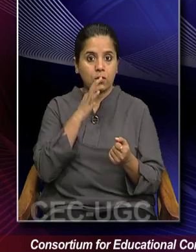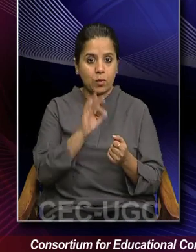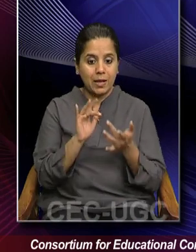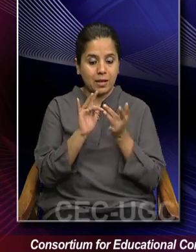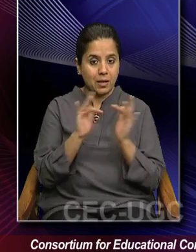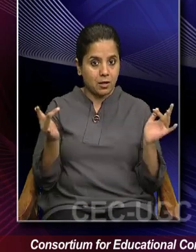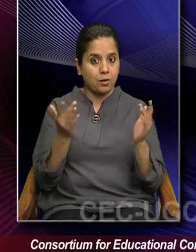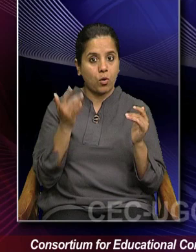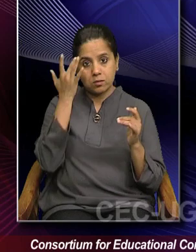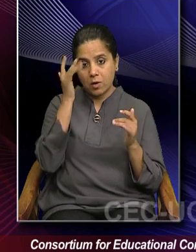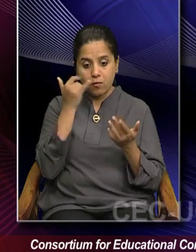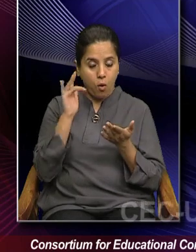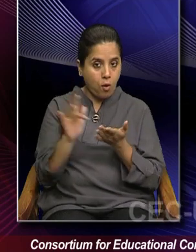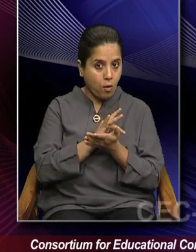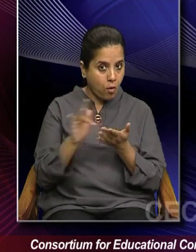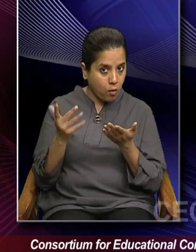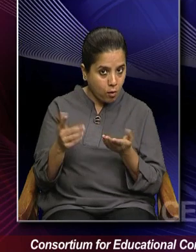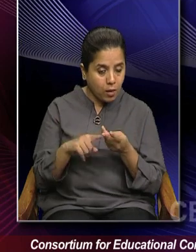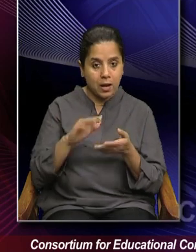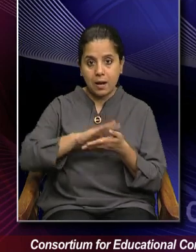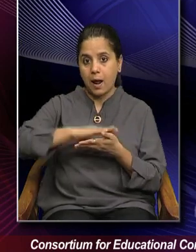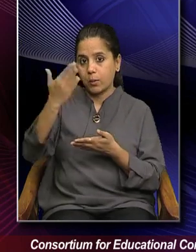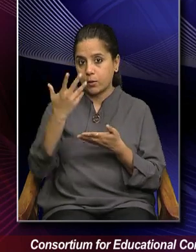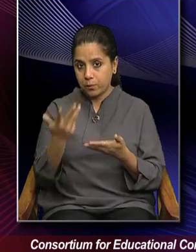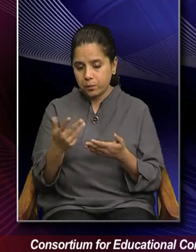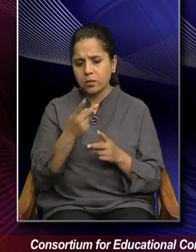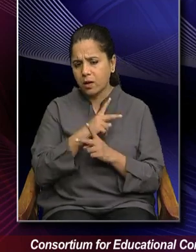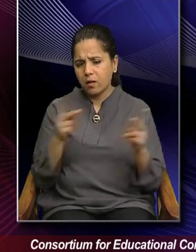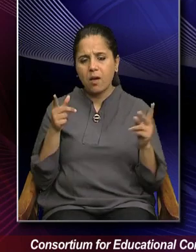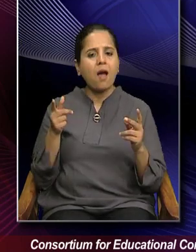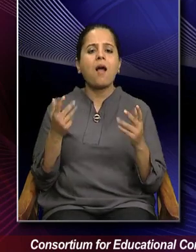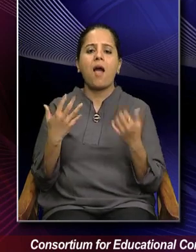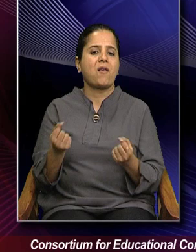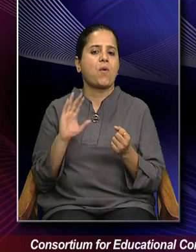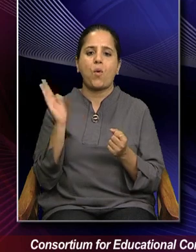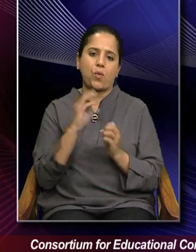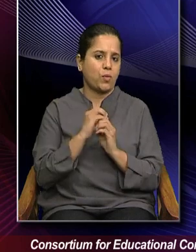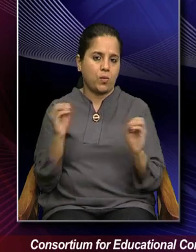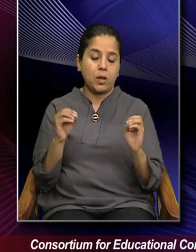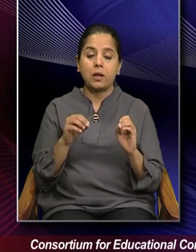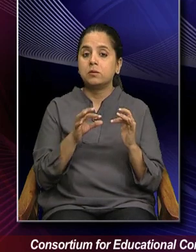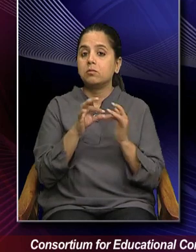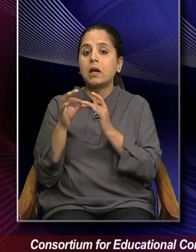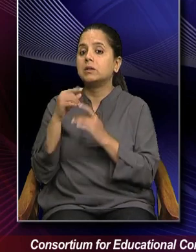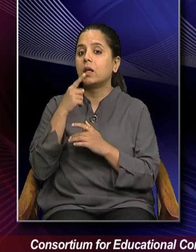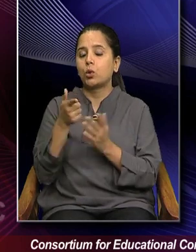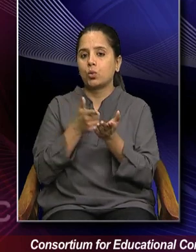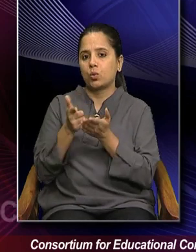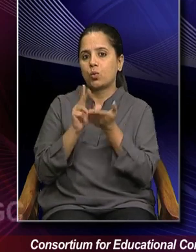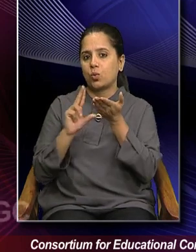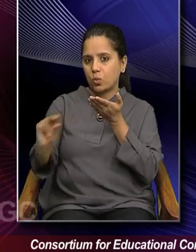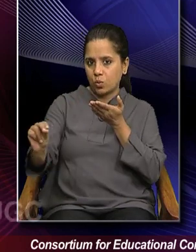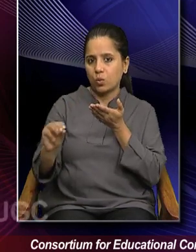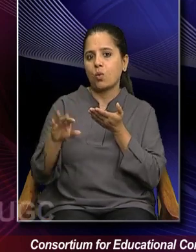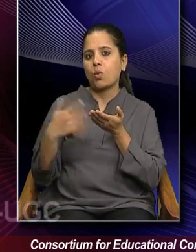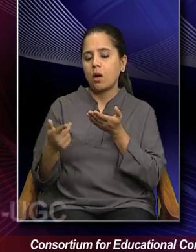internet, smartphones, laptops, etc., especially in the rural or the